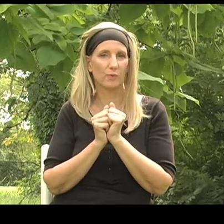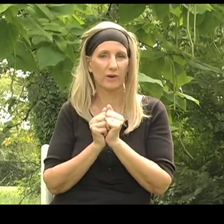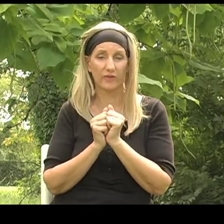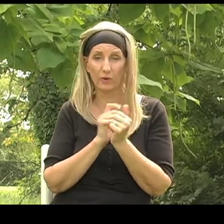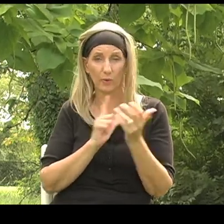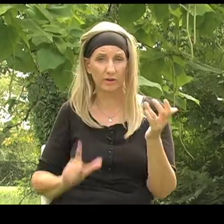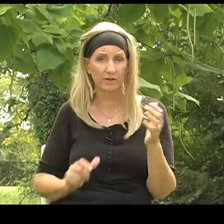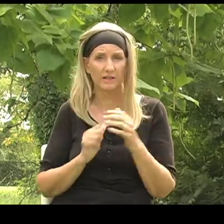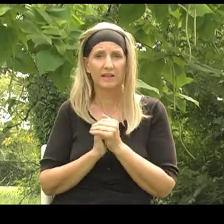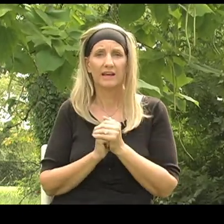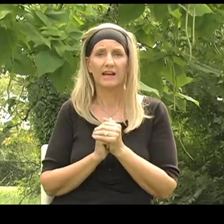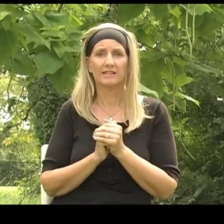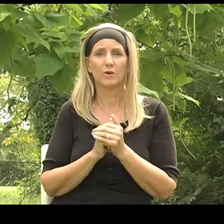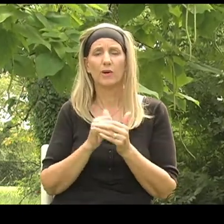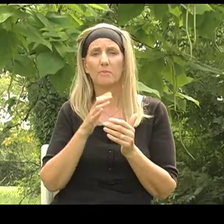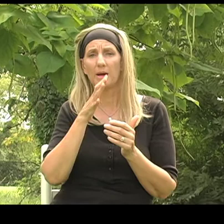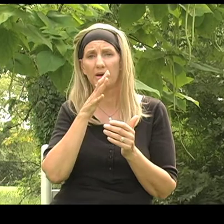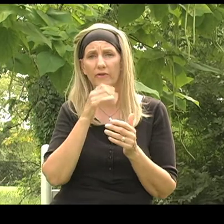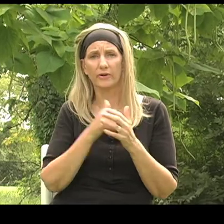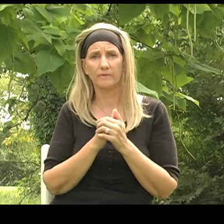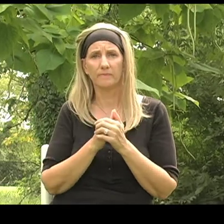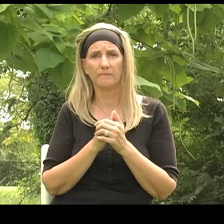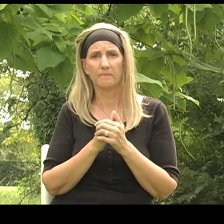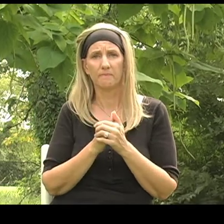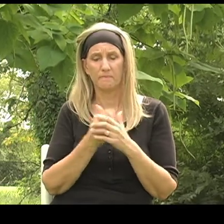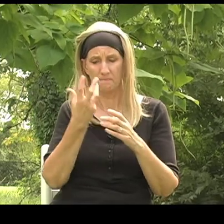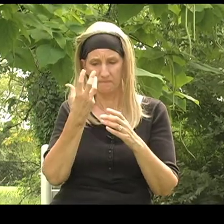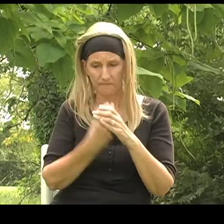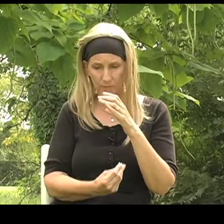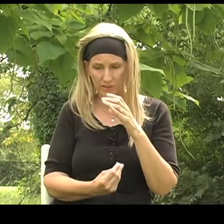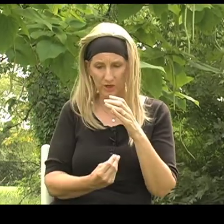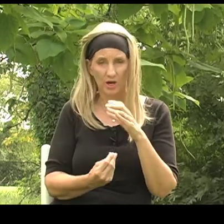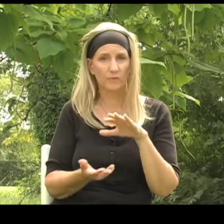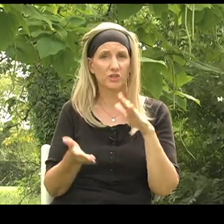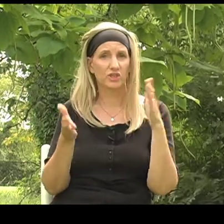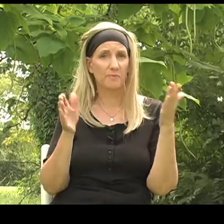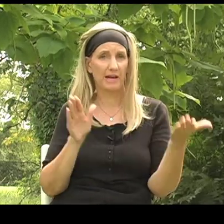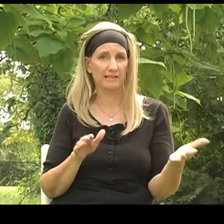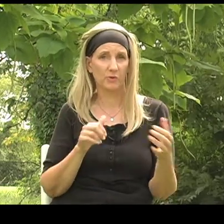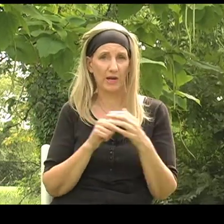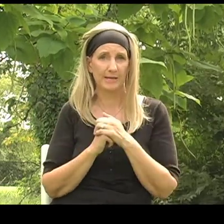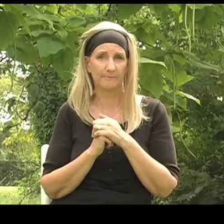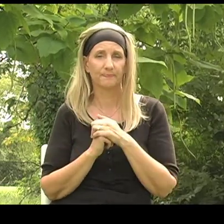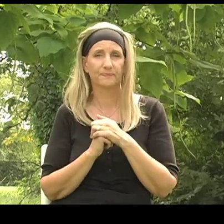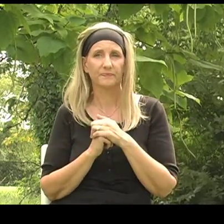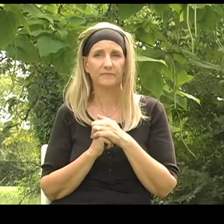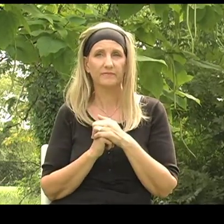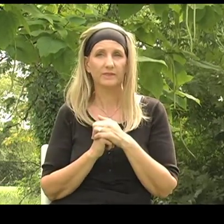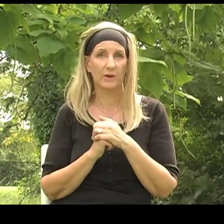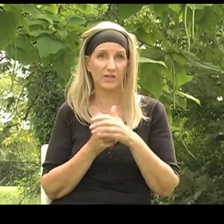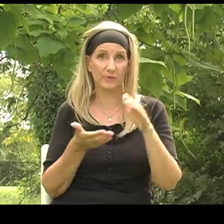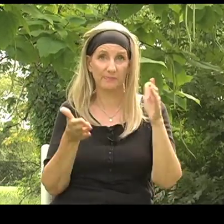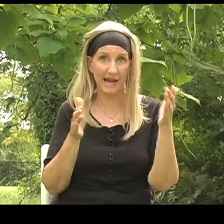with the Lord. And so when my mother was gone, when she passed away, as she was